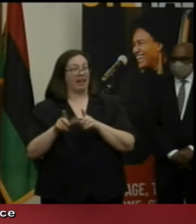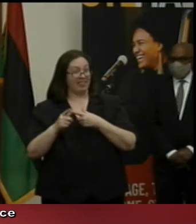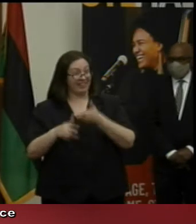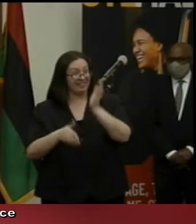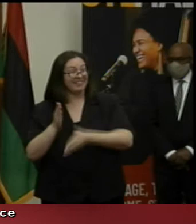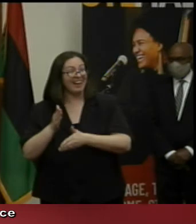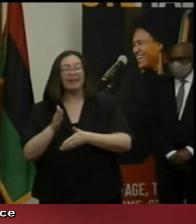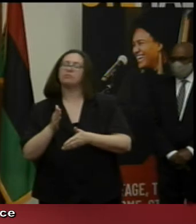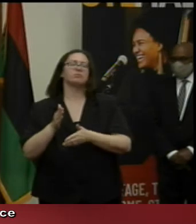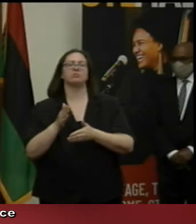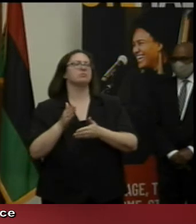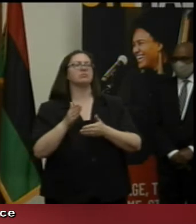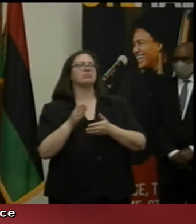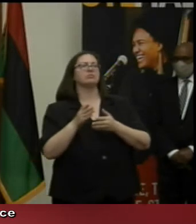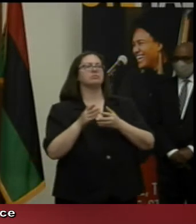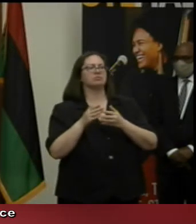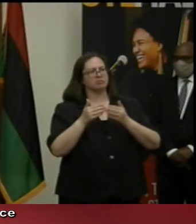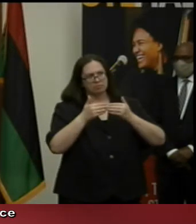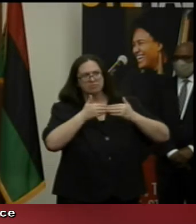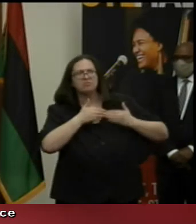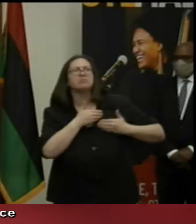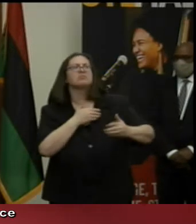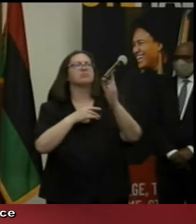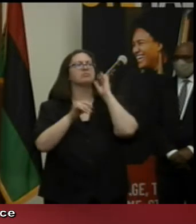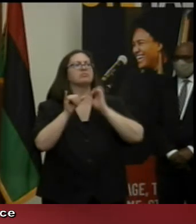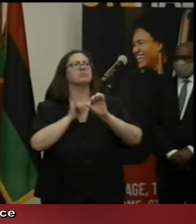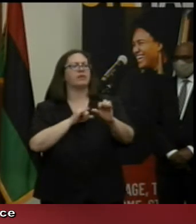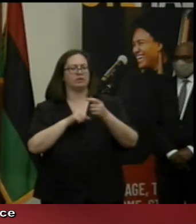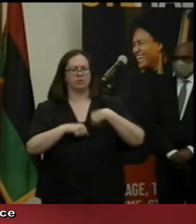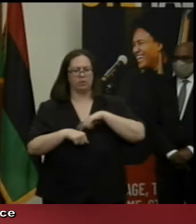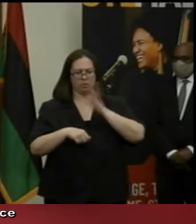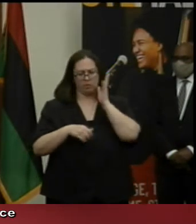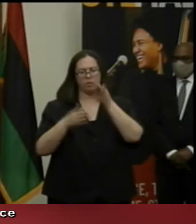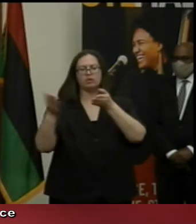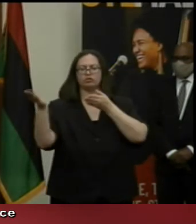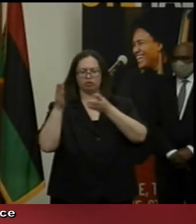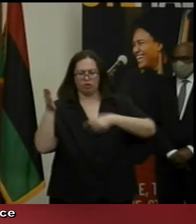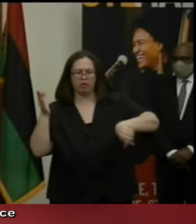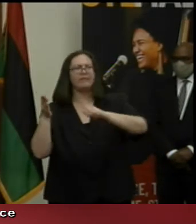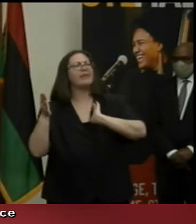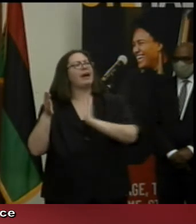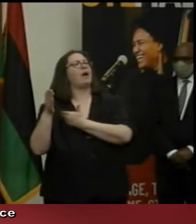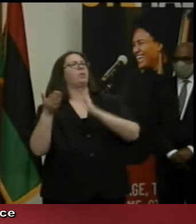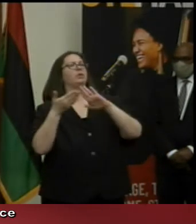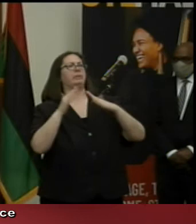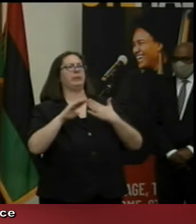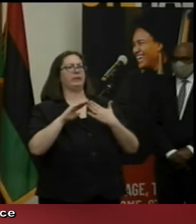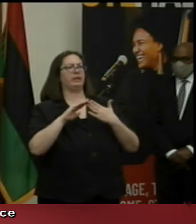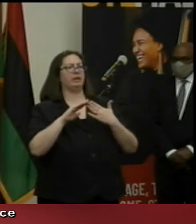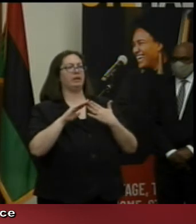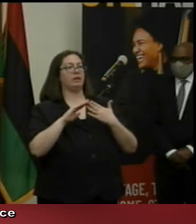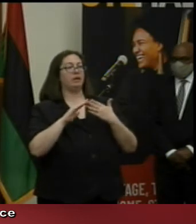we're properly serving the community that we're charged to serve. Failure